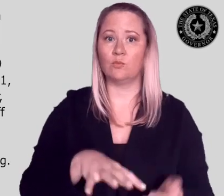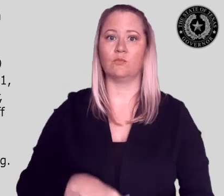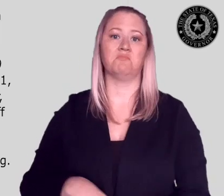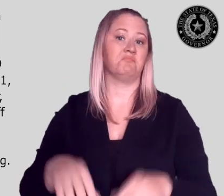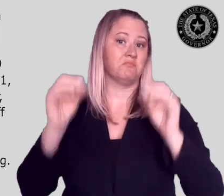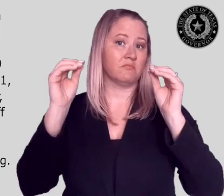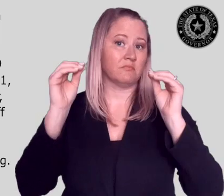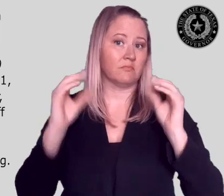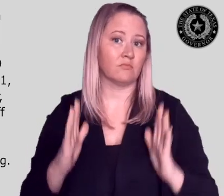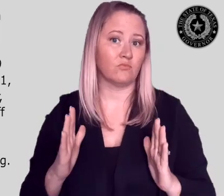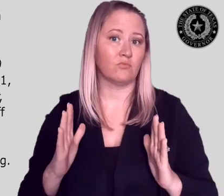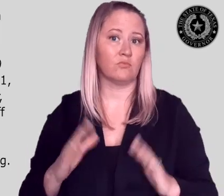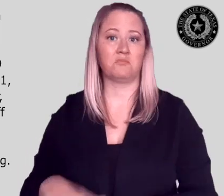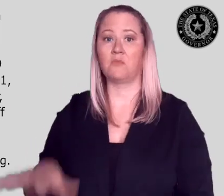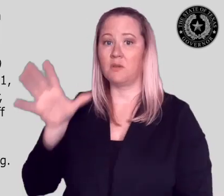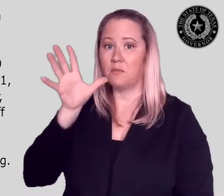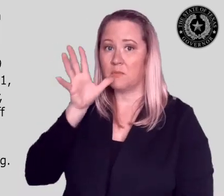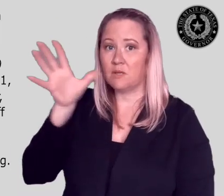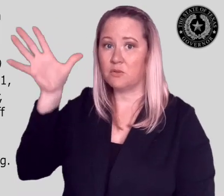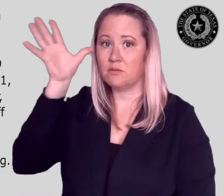face covering.